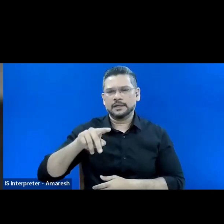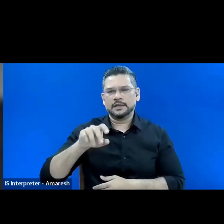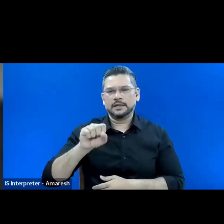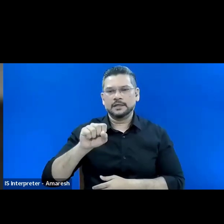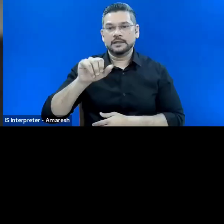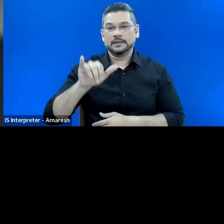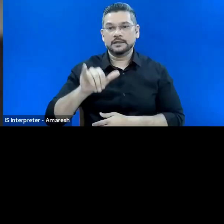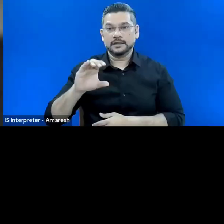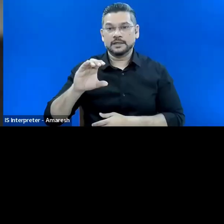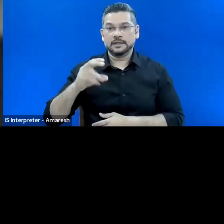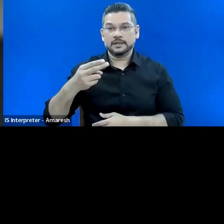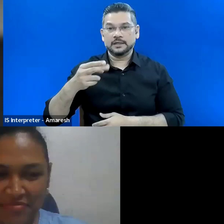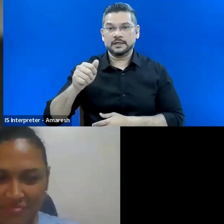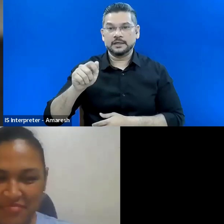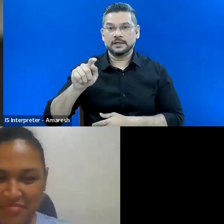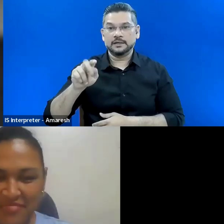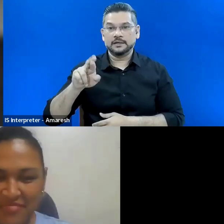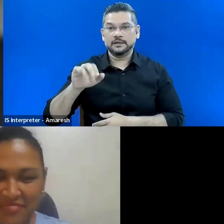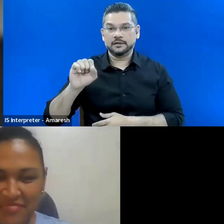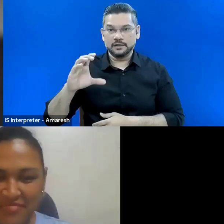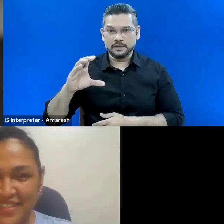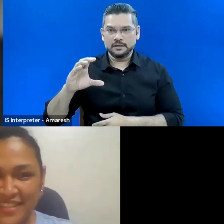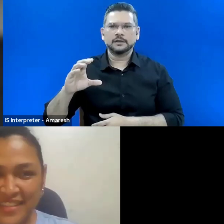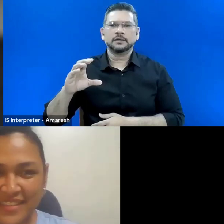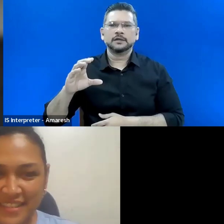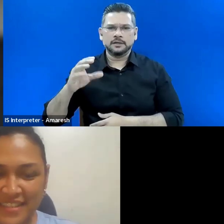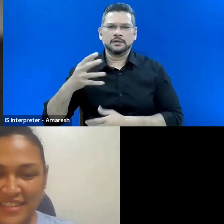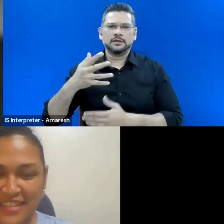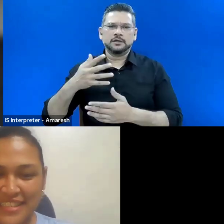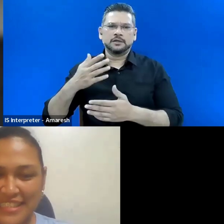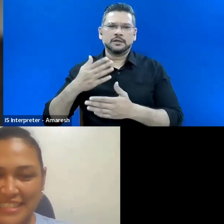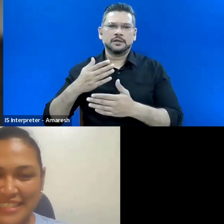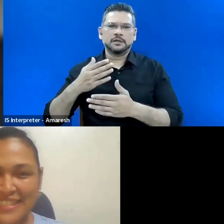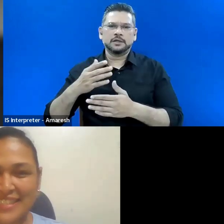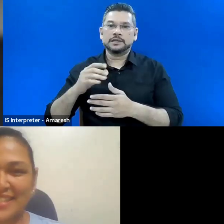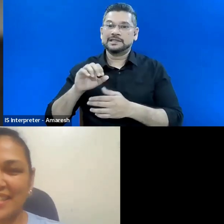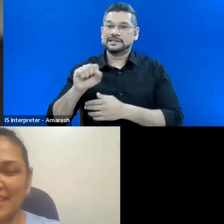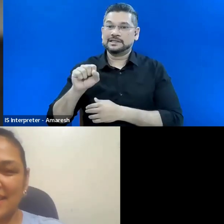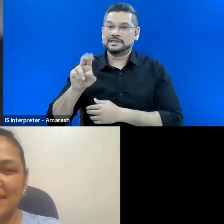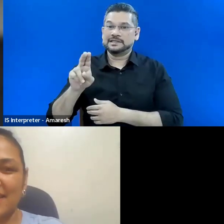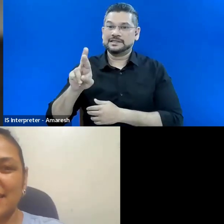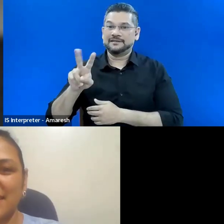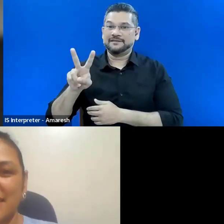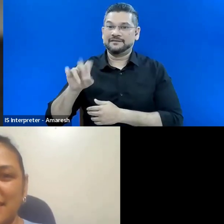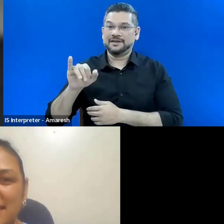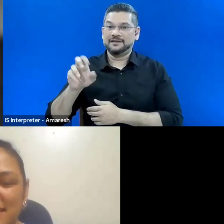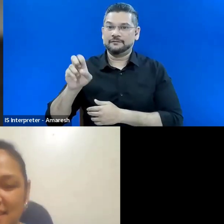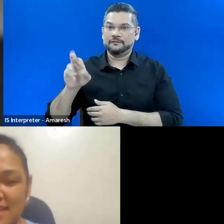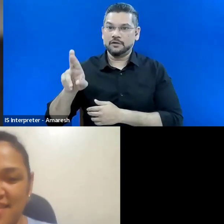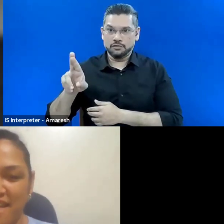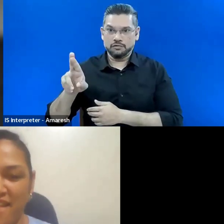floor. Sarah identifies as a woman with psychosocial disability and is a young leader from Fiji.